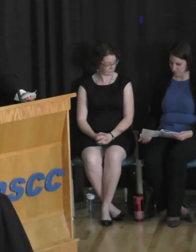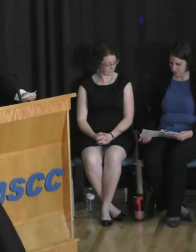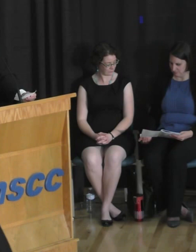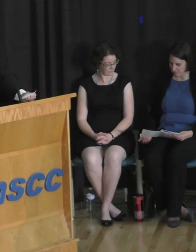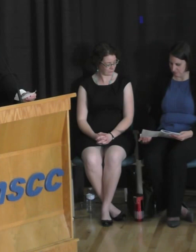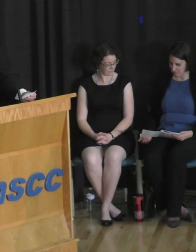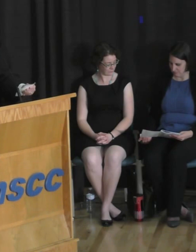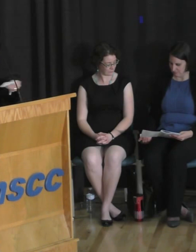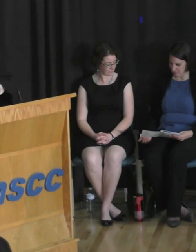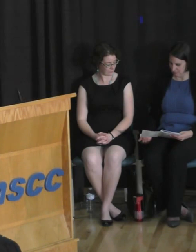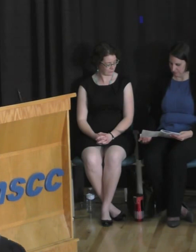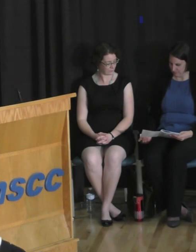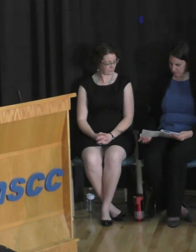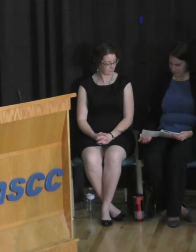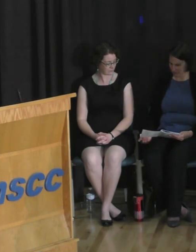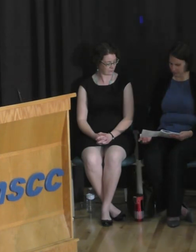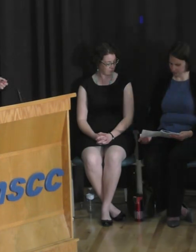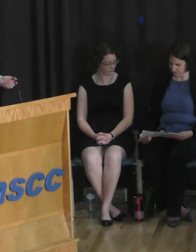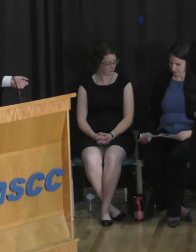Brandon Haliff.